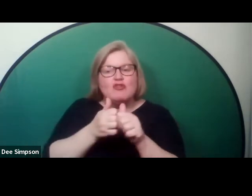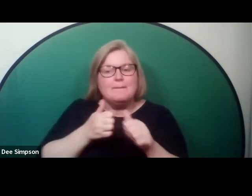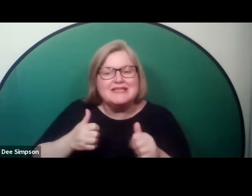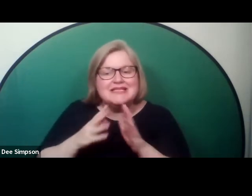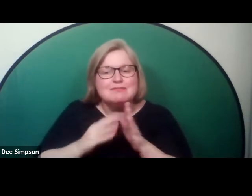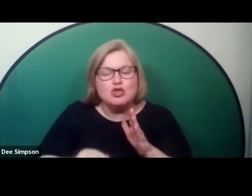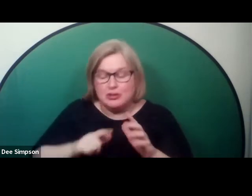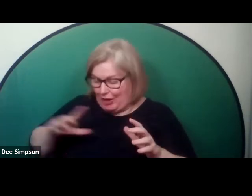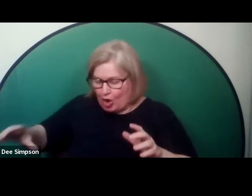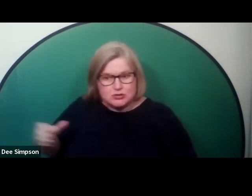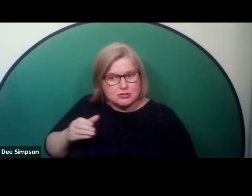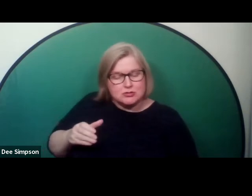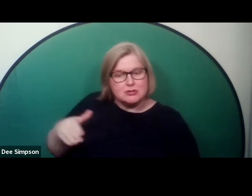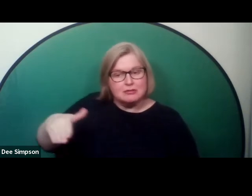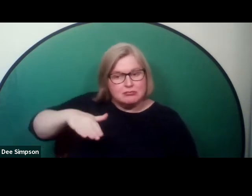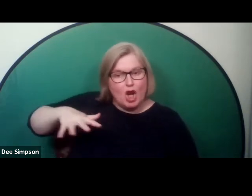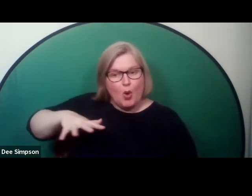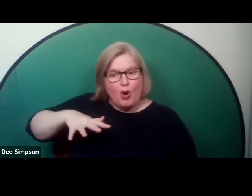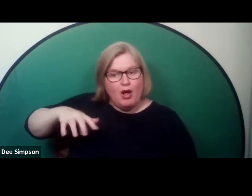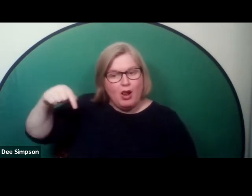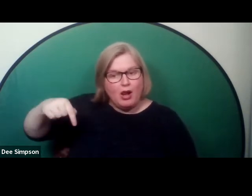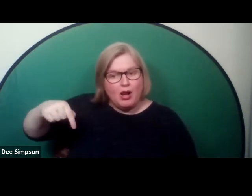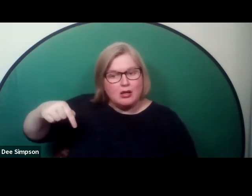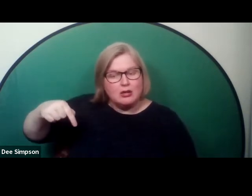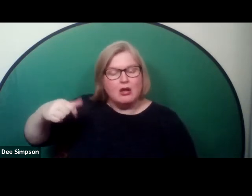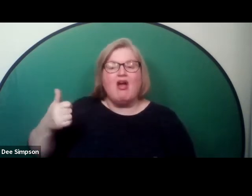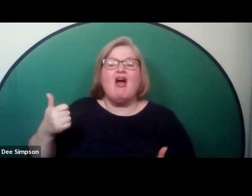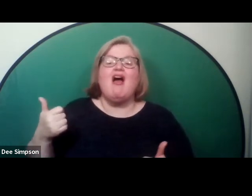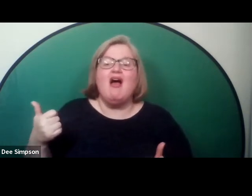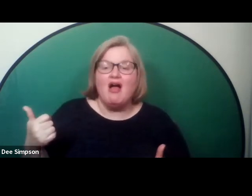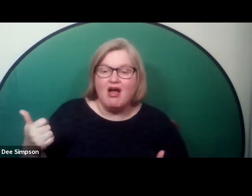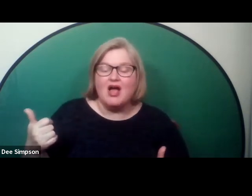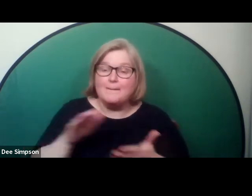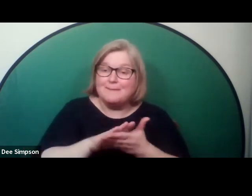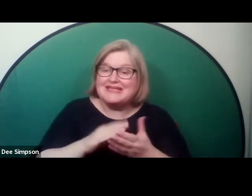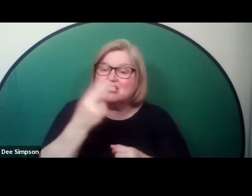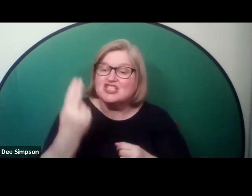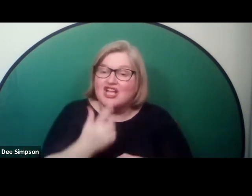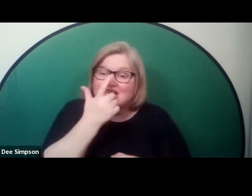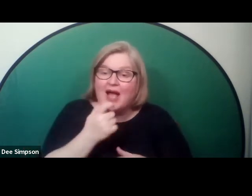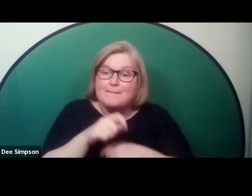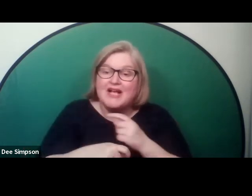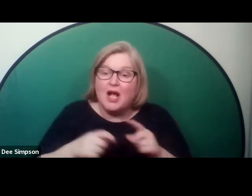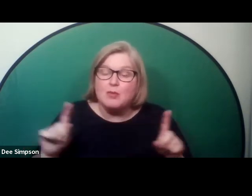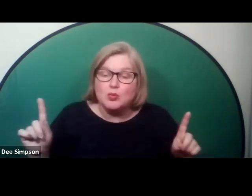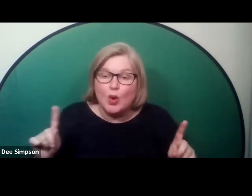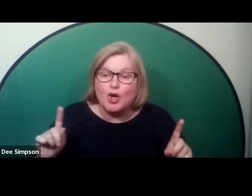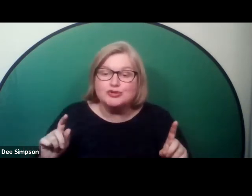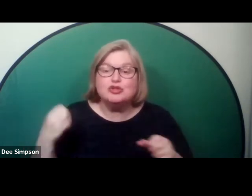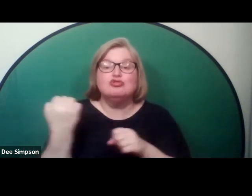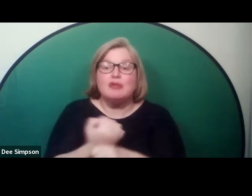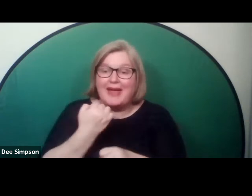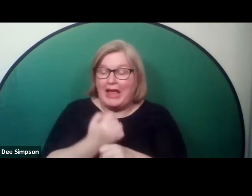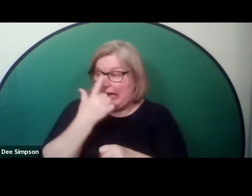manufacturer, then it leads to designs that could facilitate that repair.